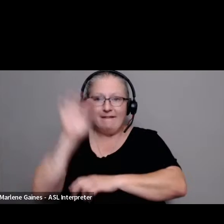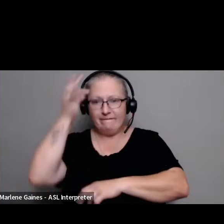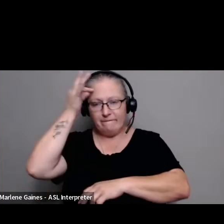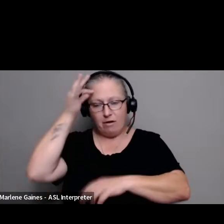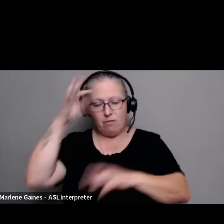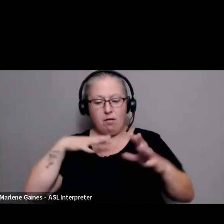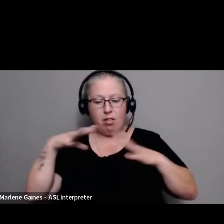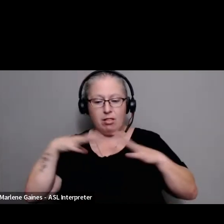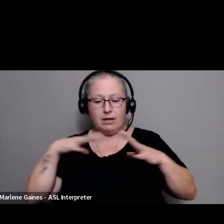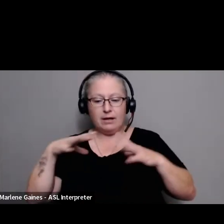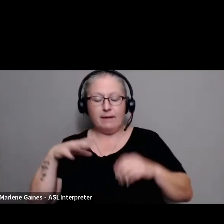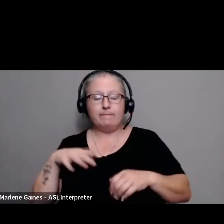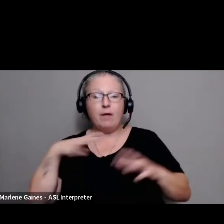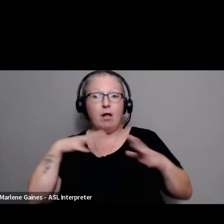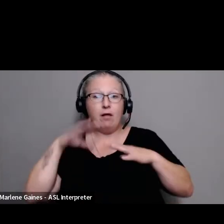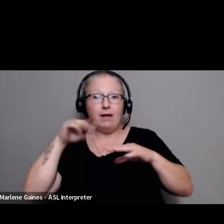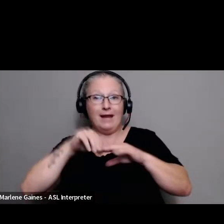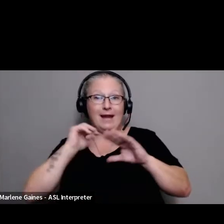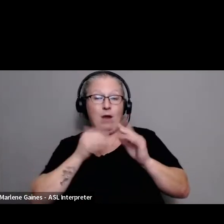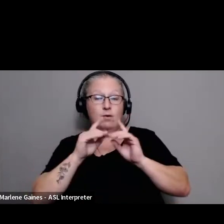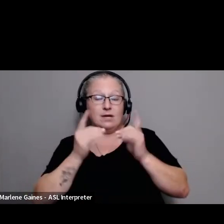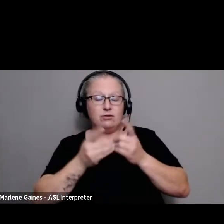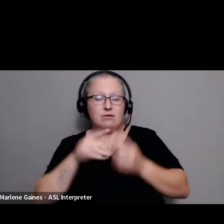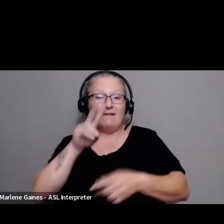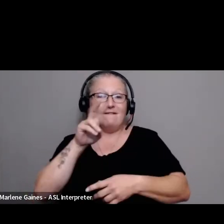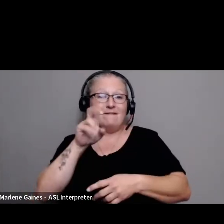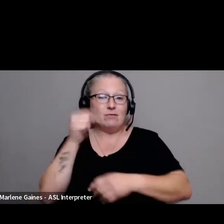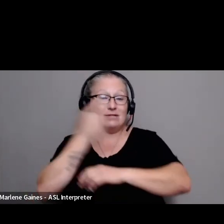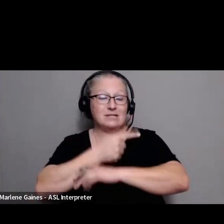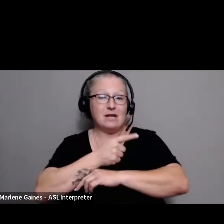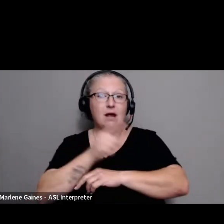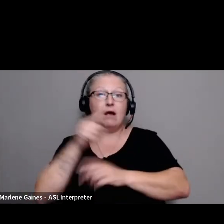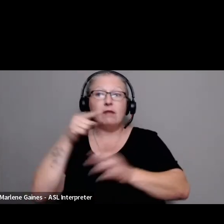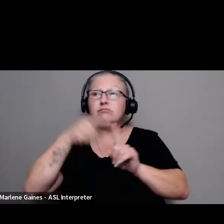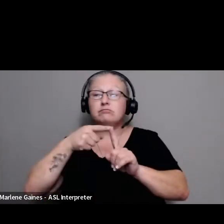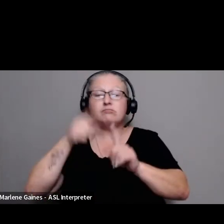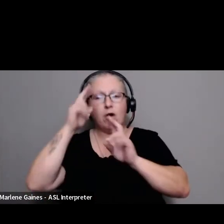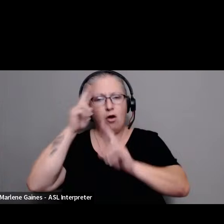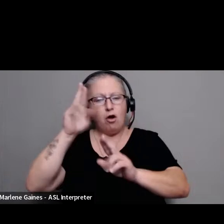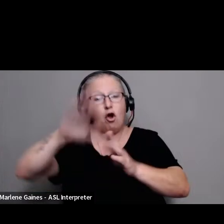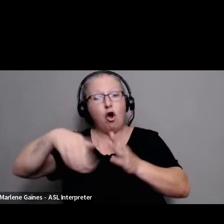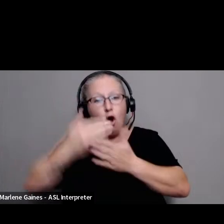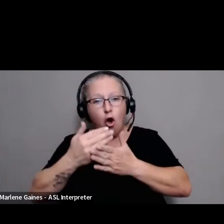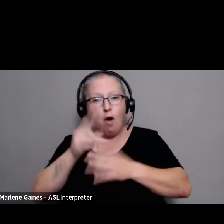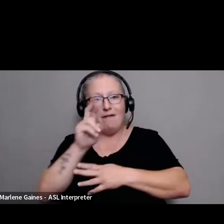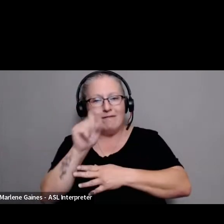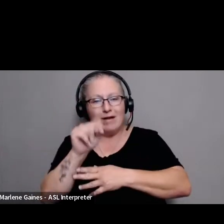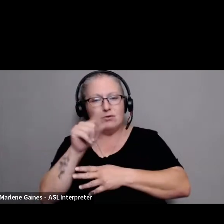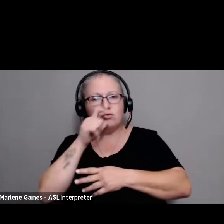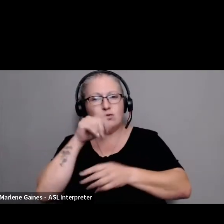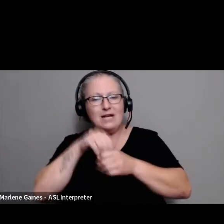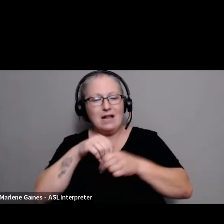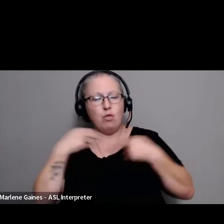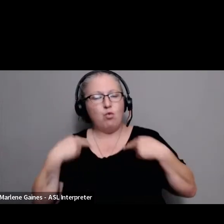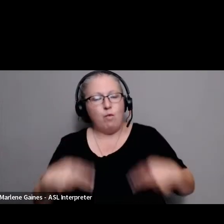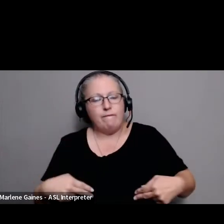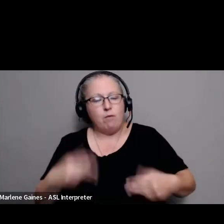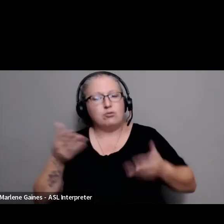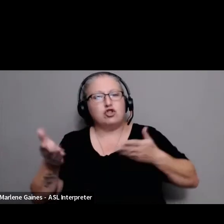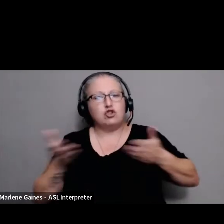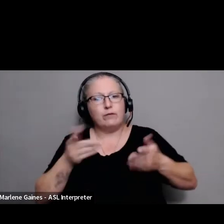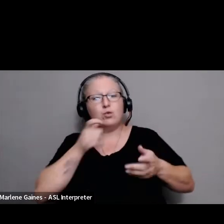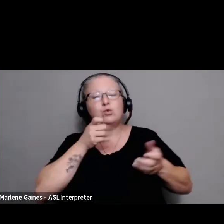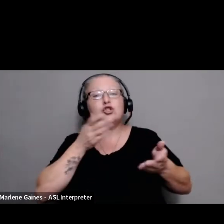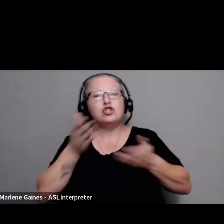holiday and a holiday in our district. And Veterans Day is meant to honor all veterans of the uniformed services who are who